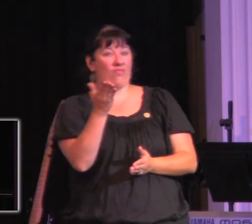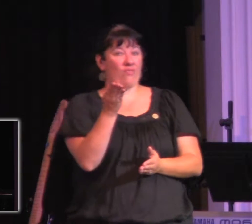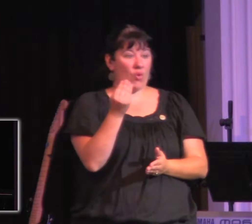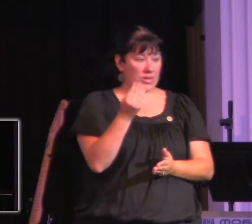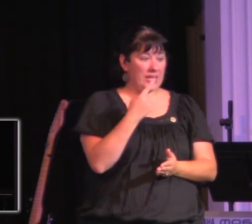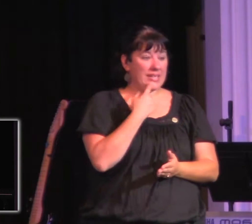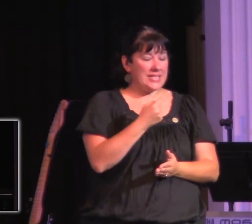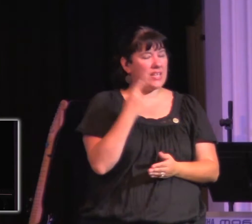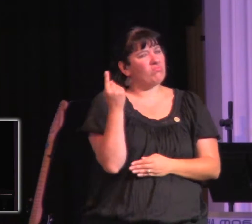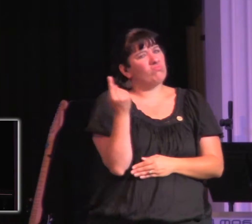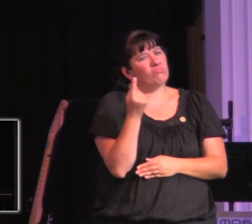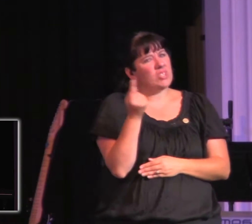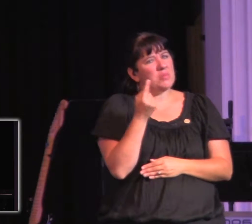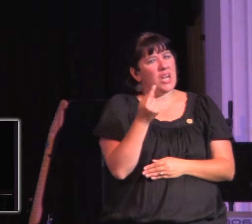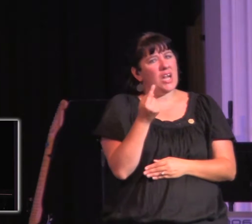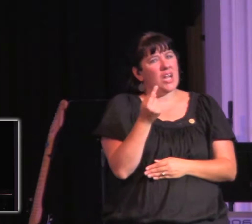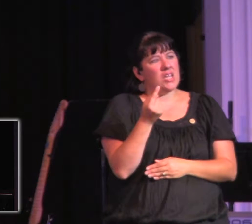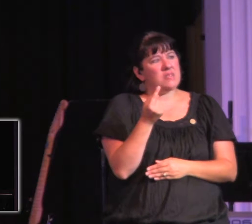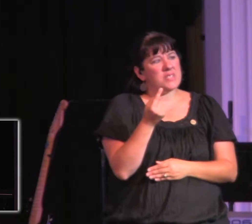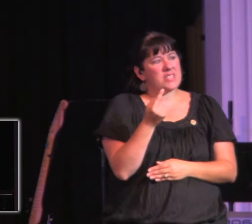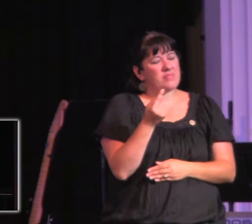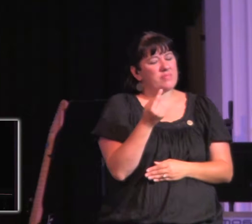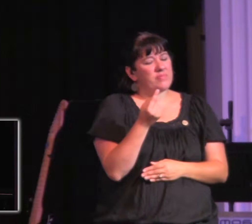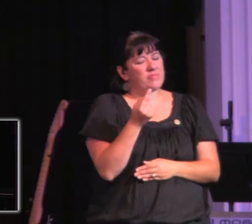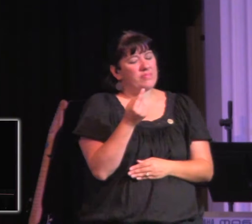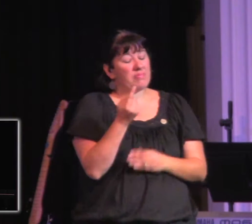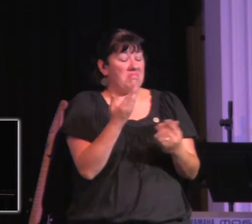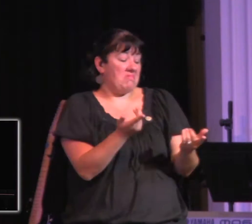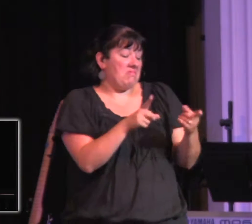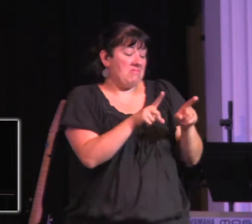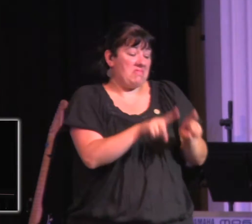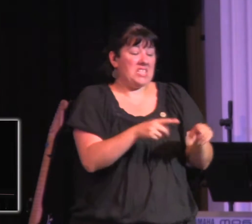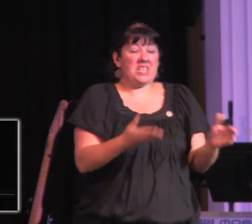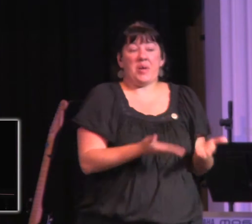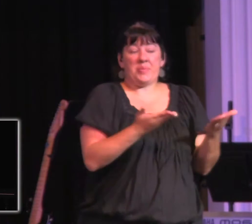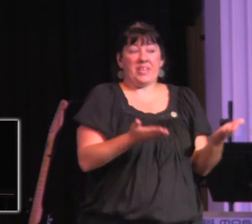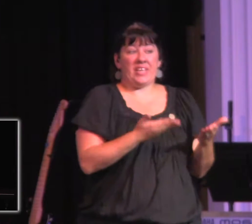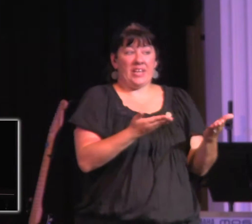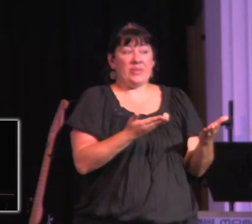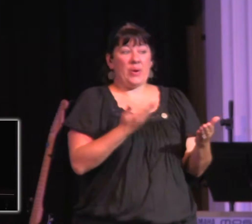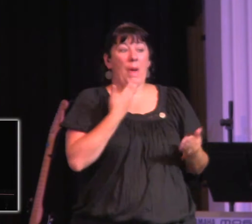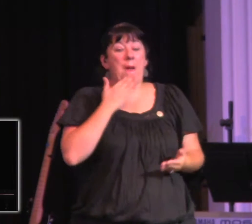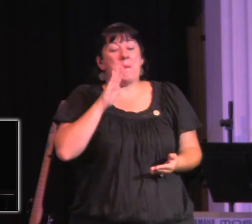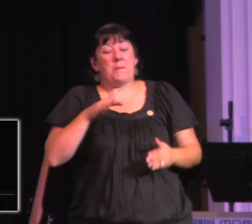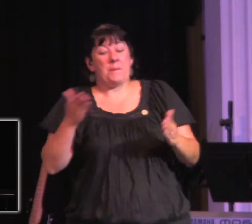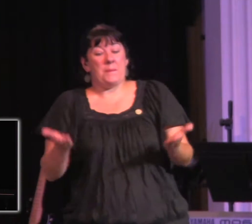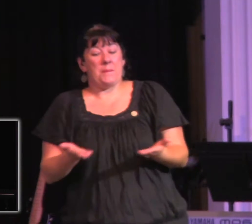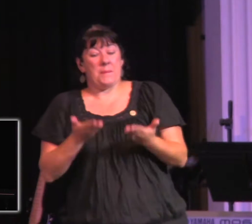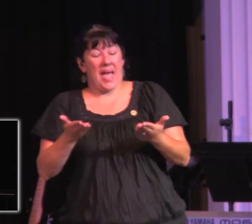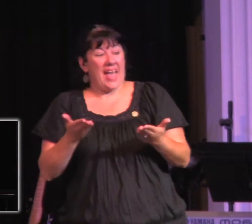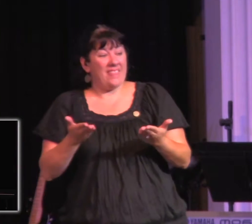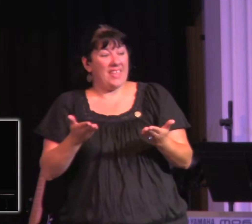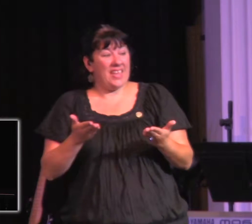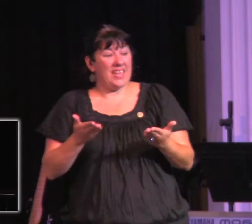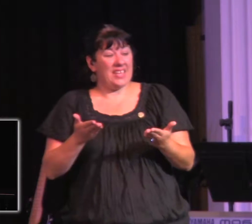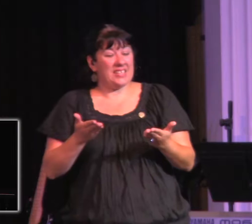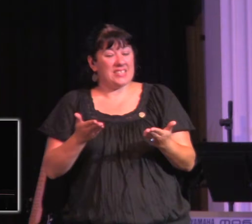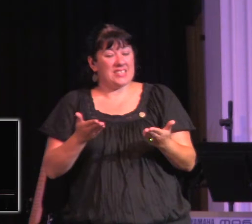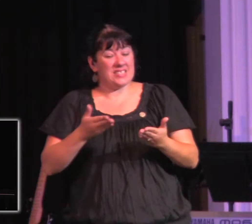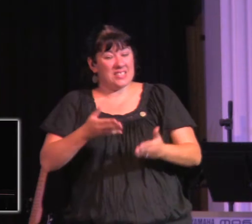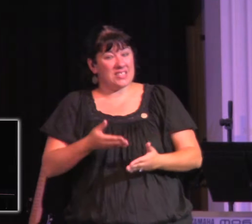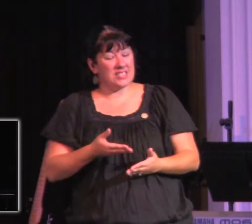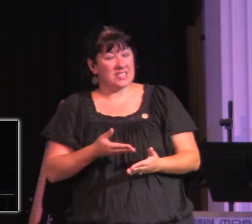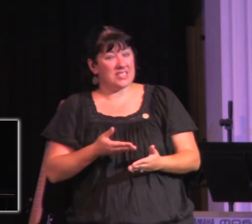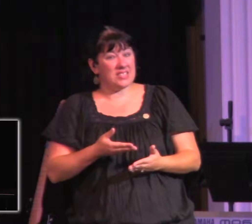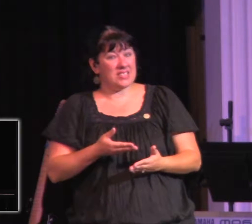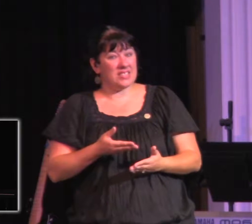earth. Bad things happen to good people, and good things happen to bad people. Now,